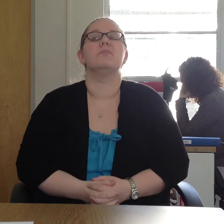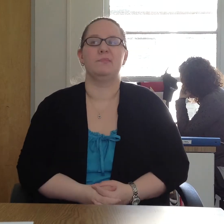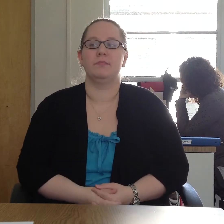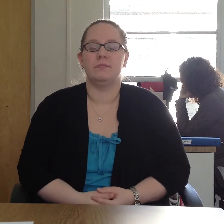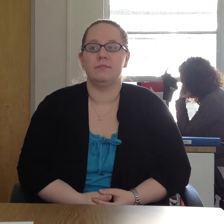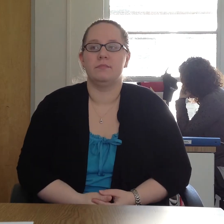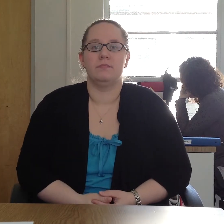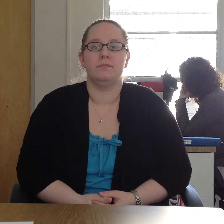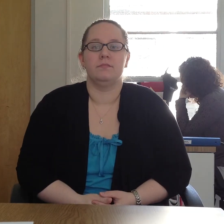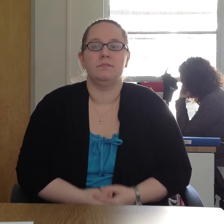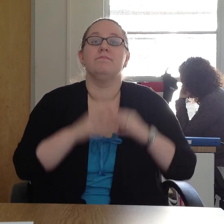Next area.